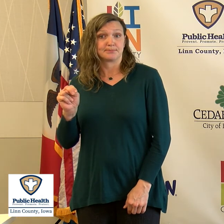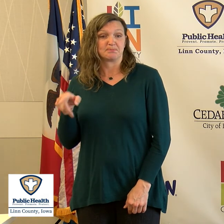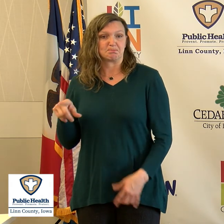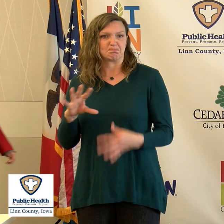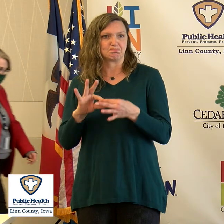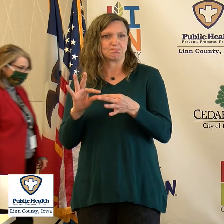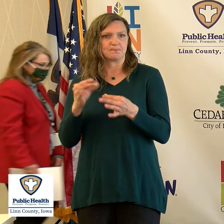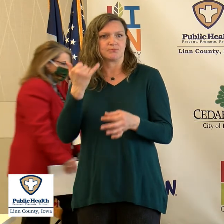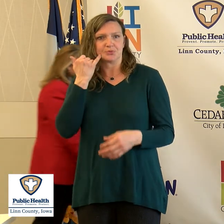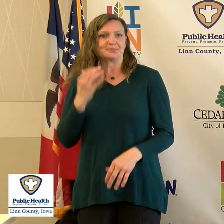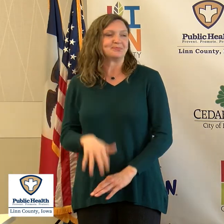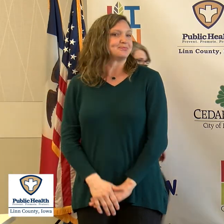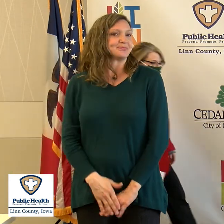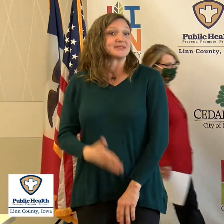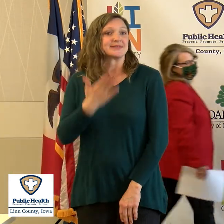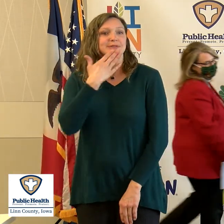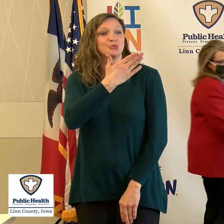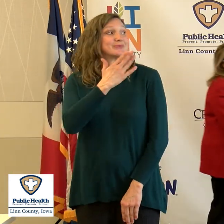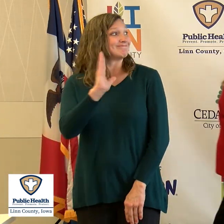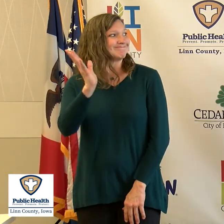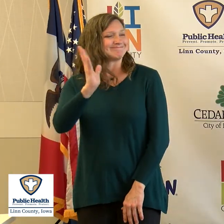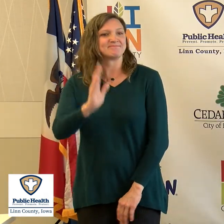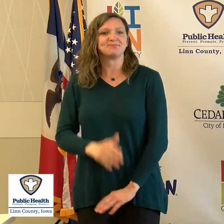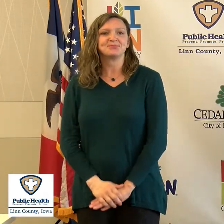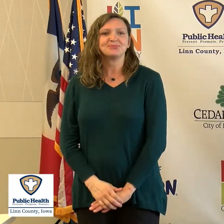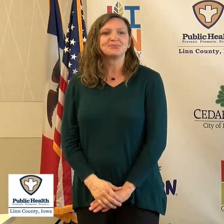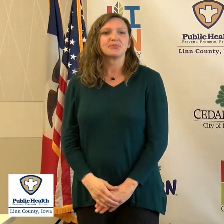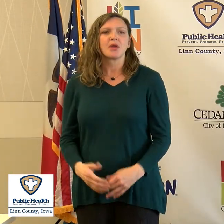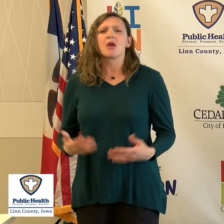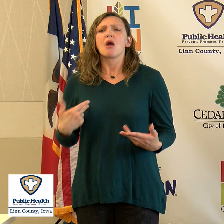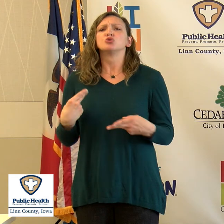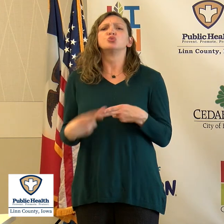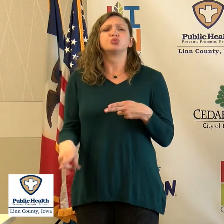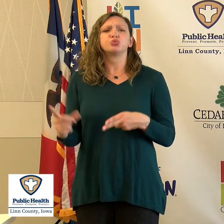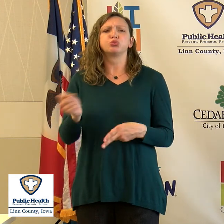Great, thank you. Hi, Heather. Just a quick question. With